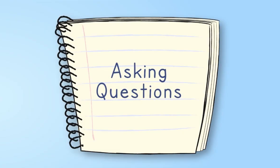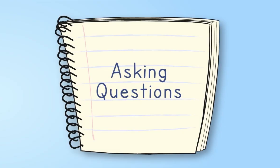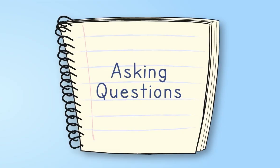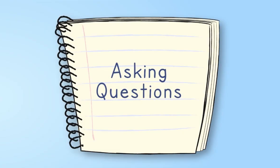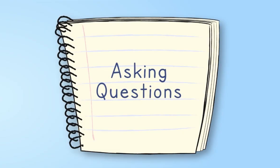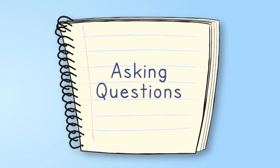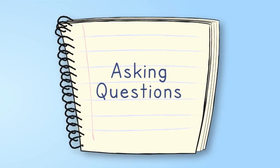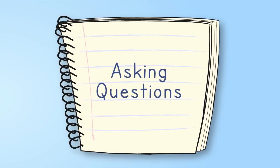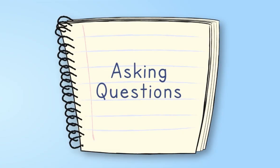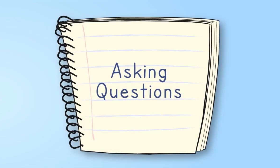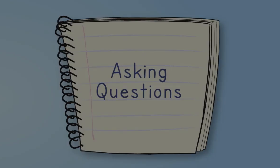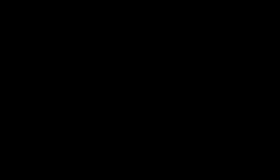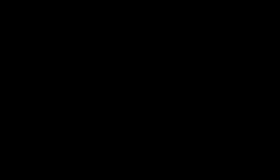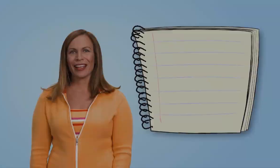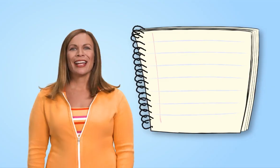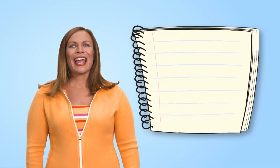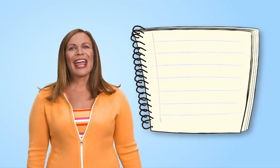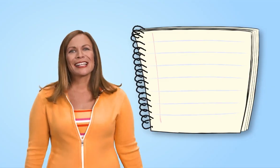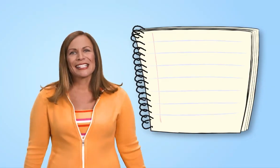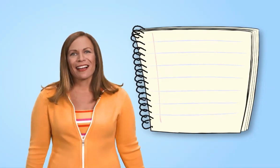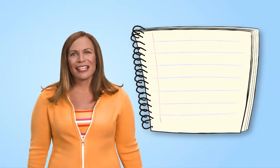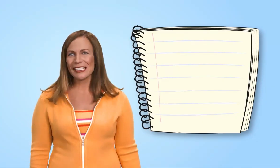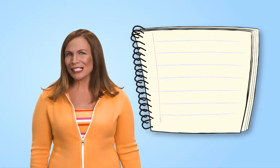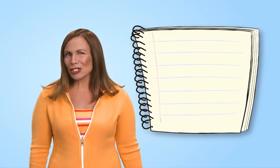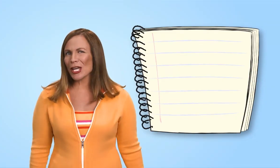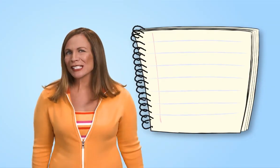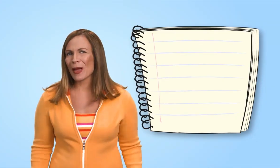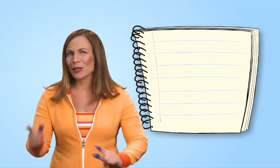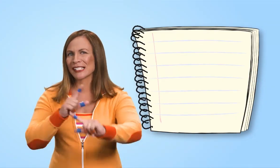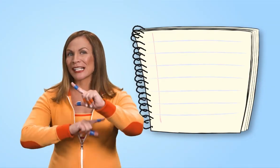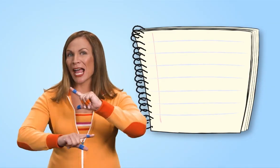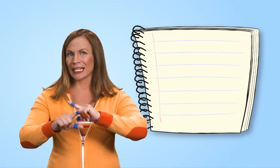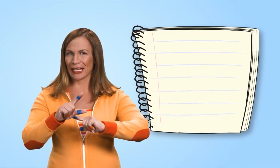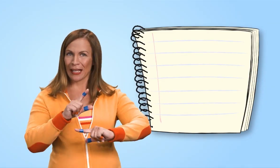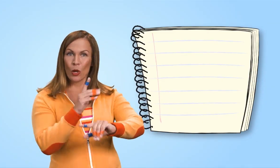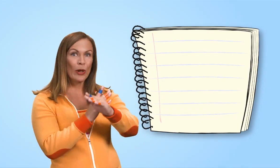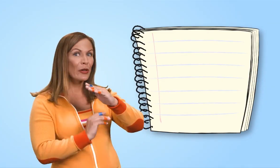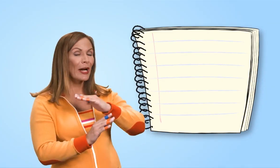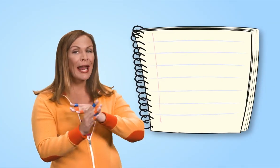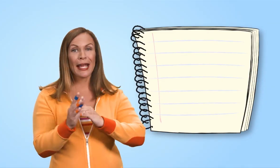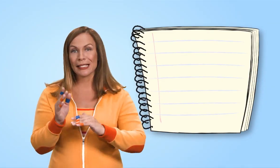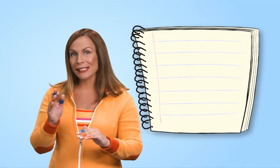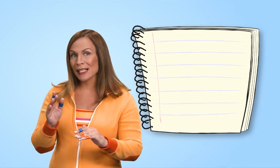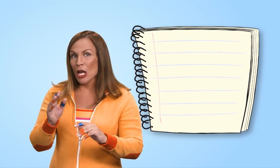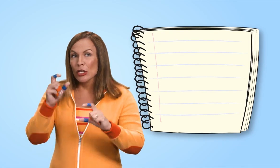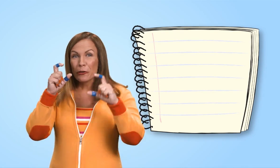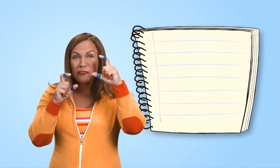Asking questions. ASL isn't just about signing with your hands. Your